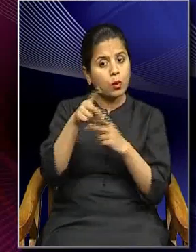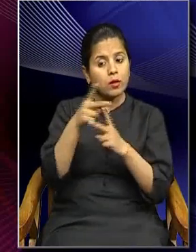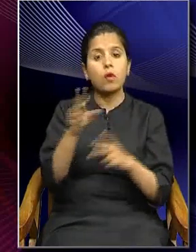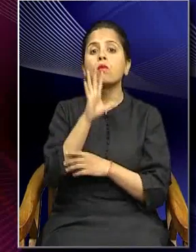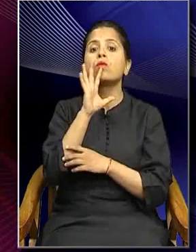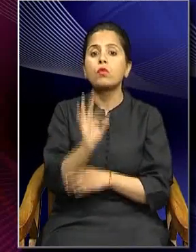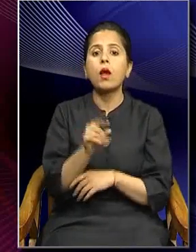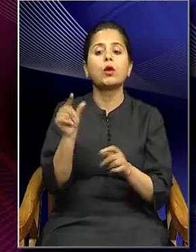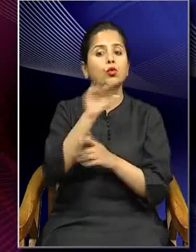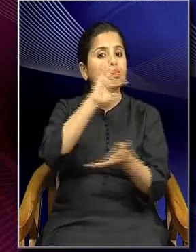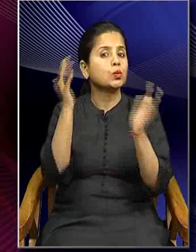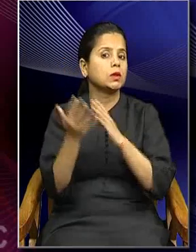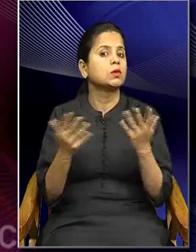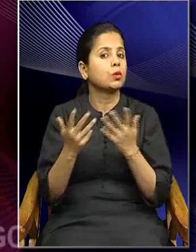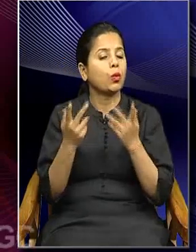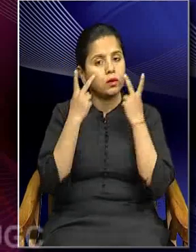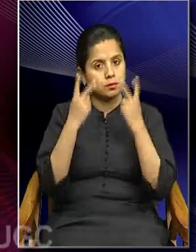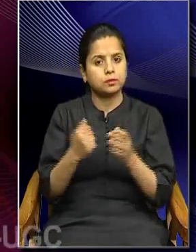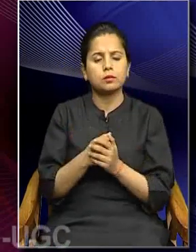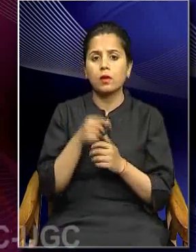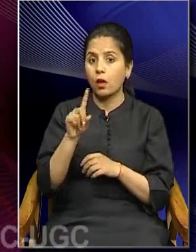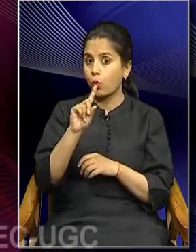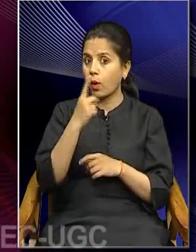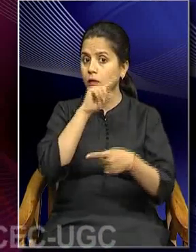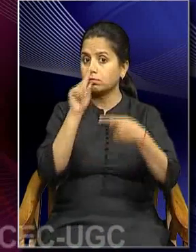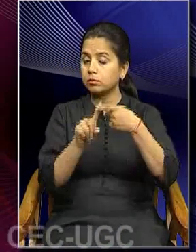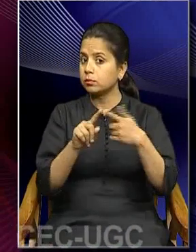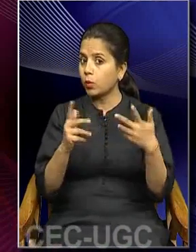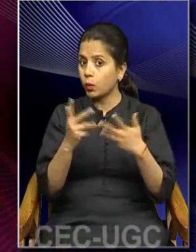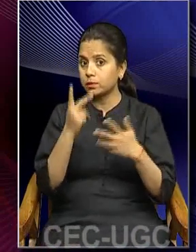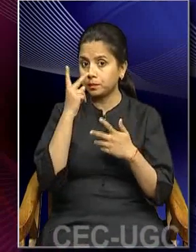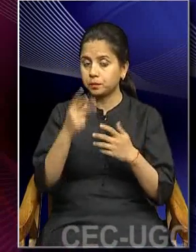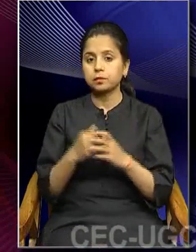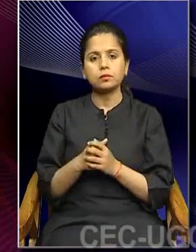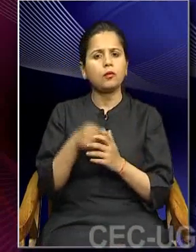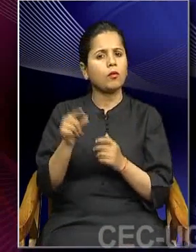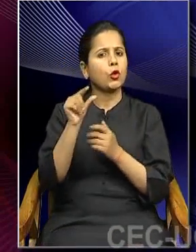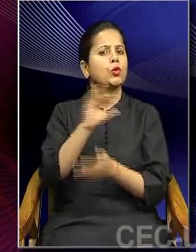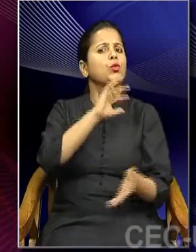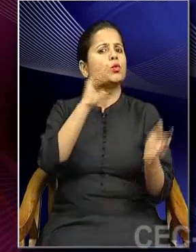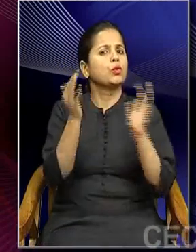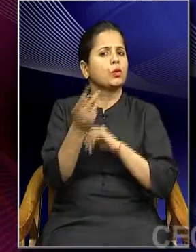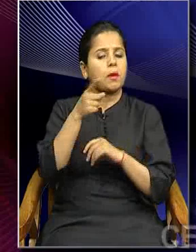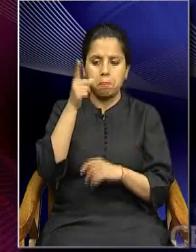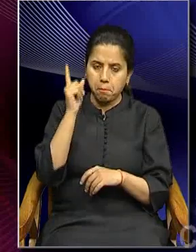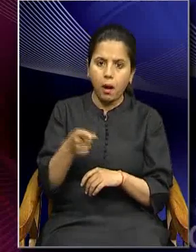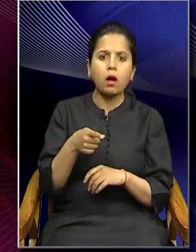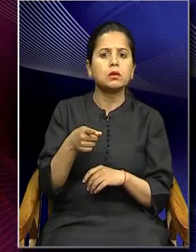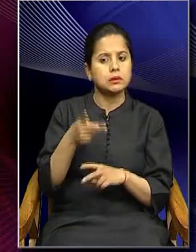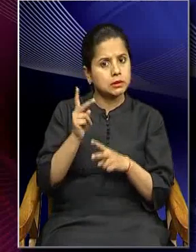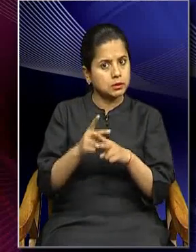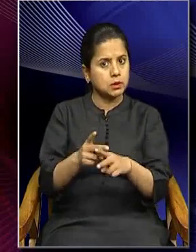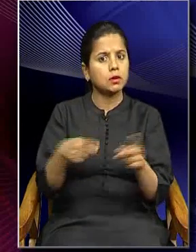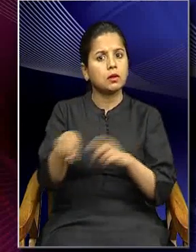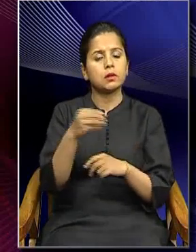real universals. The first condition is that the universal must exist in